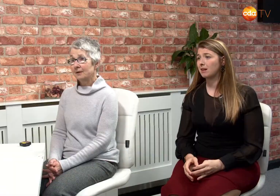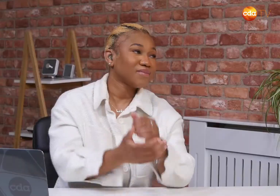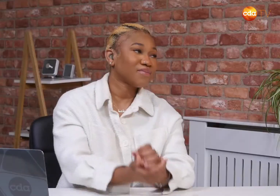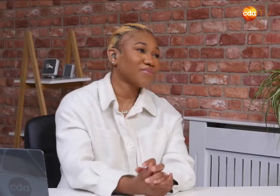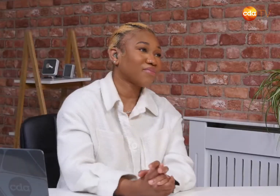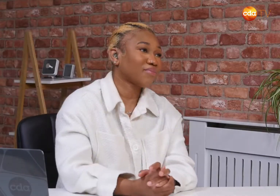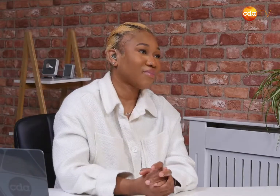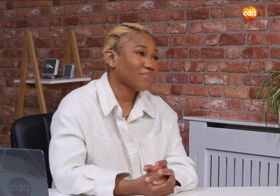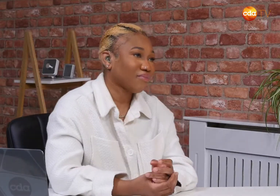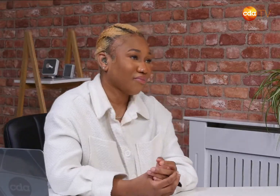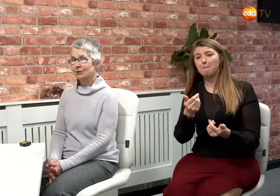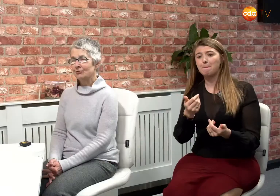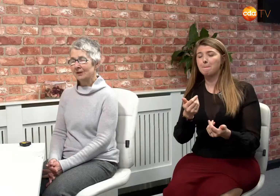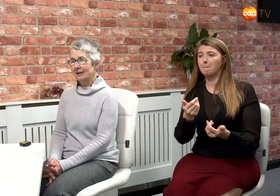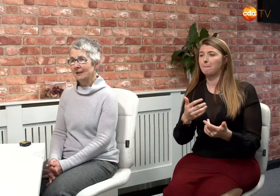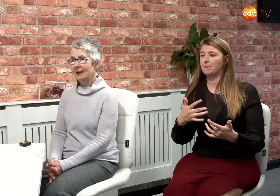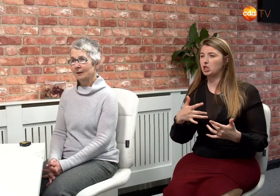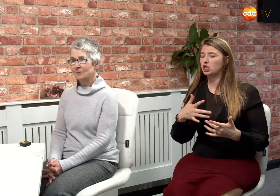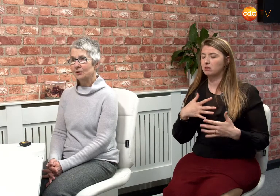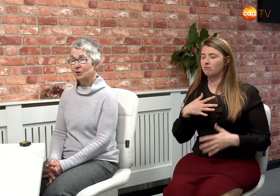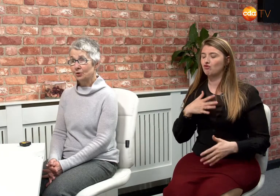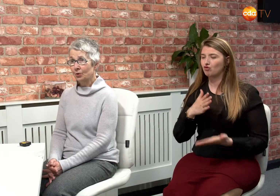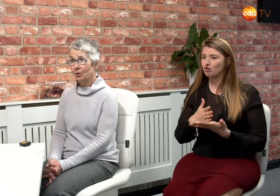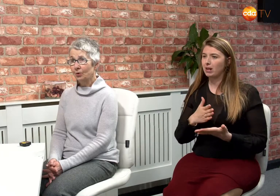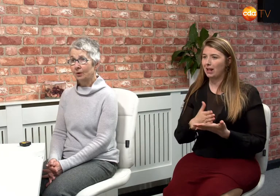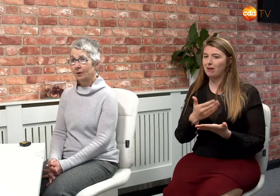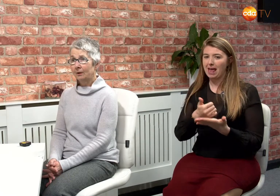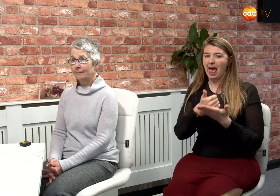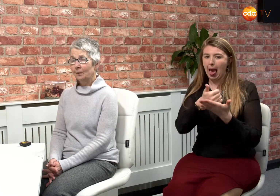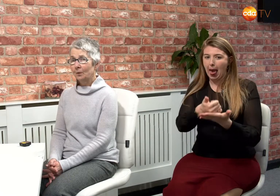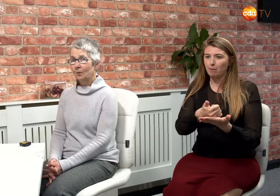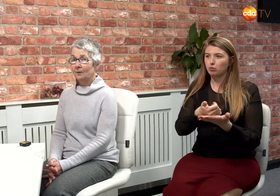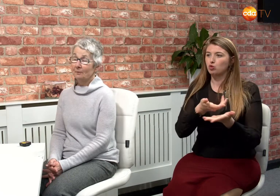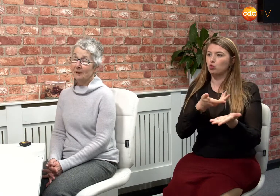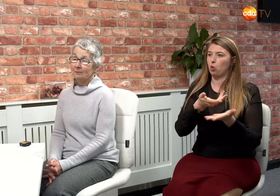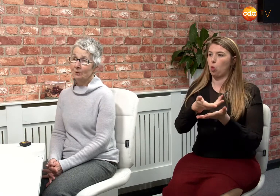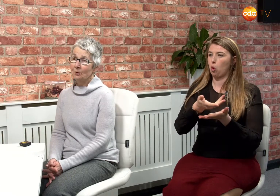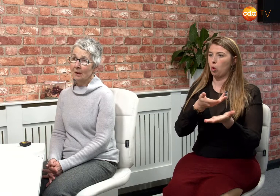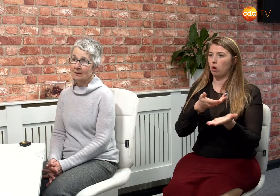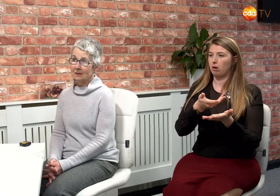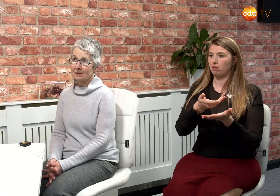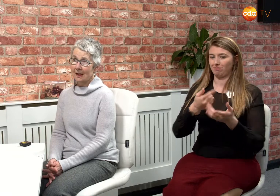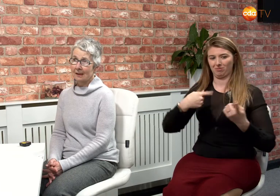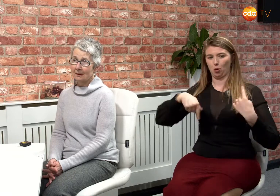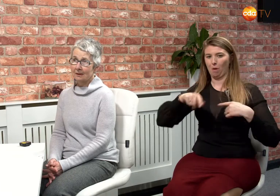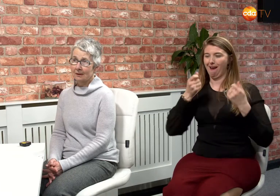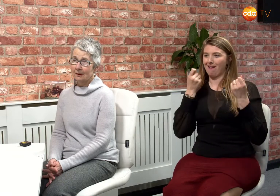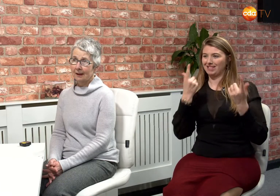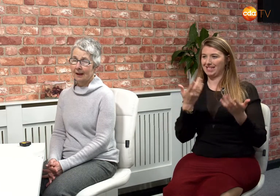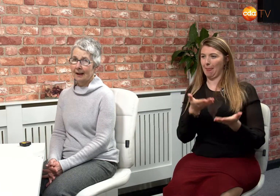For others, it just really helps to talk with